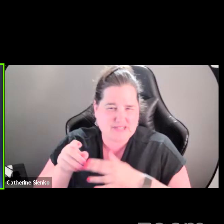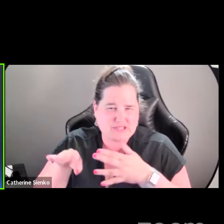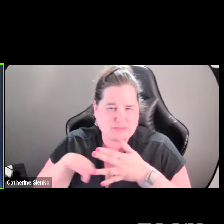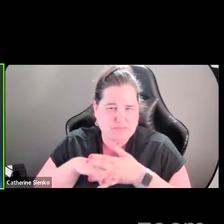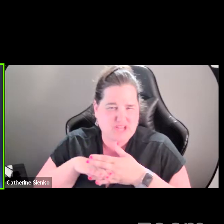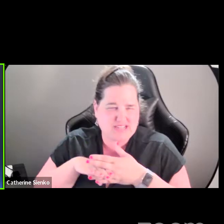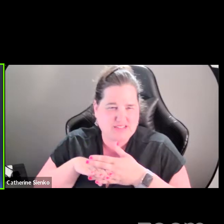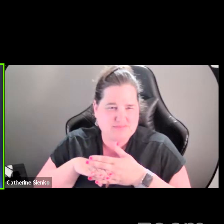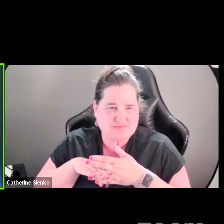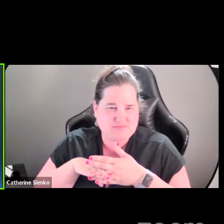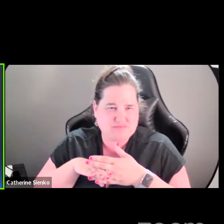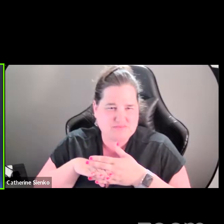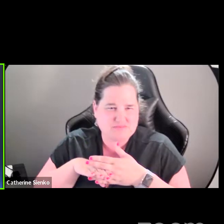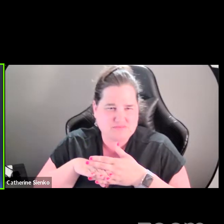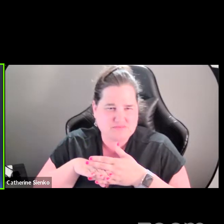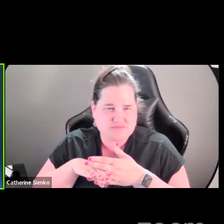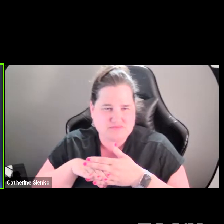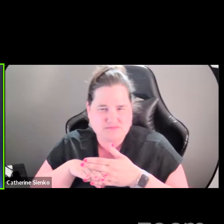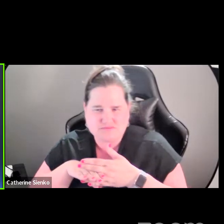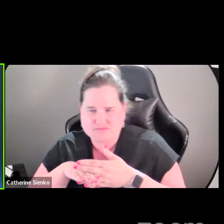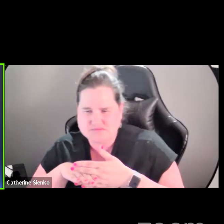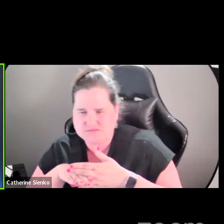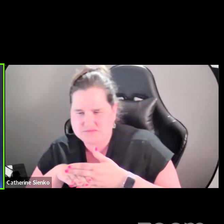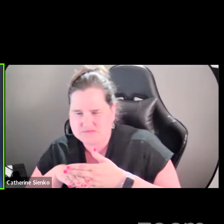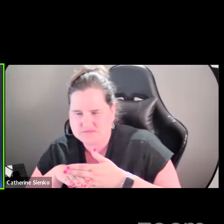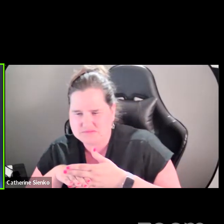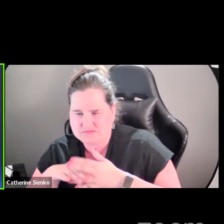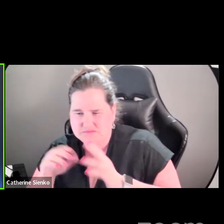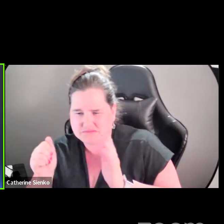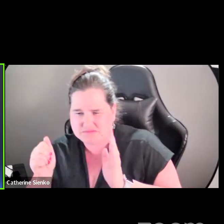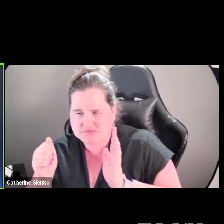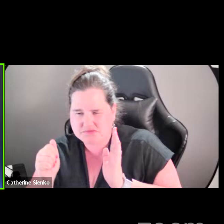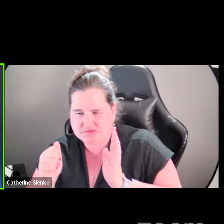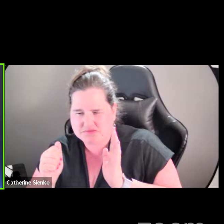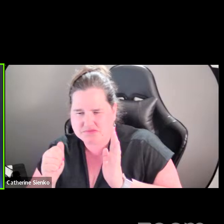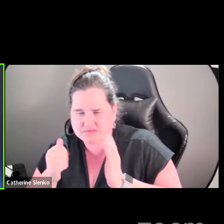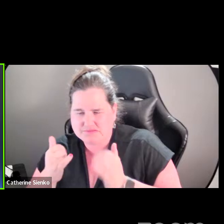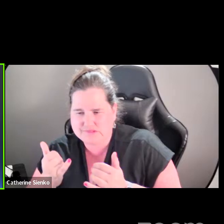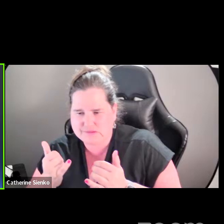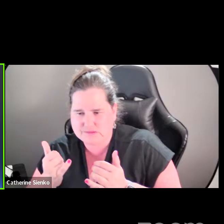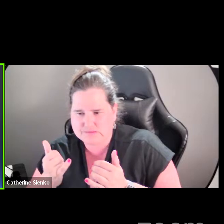I think this would be a good time to take a 10-minute break.